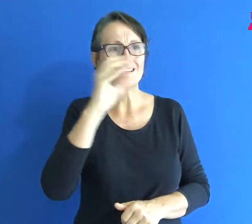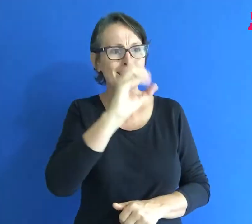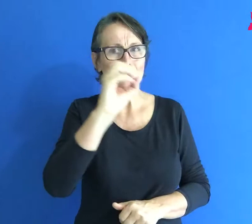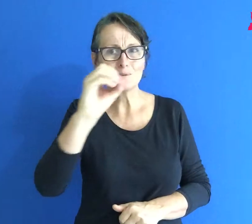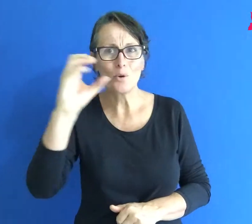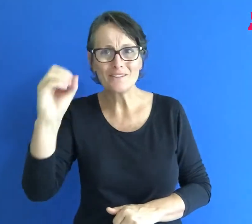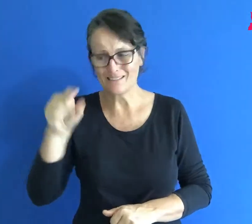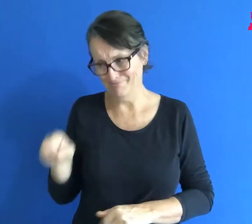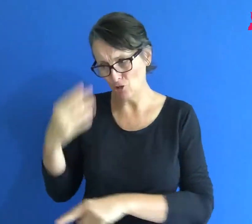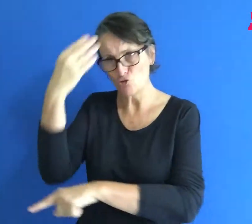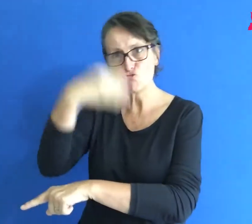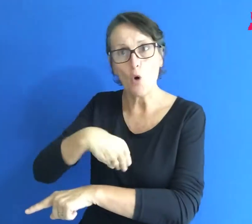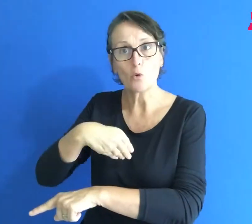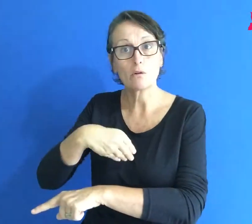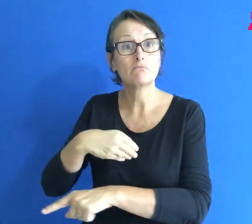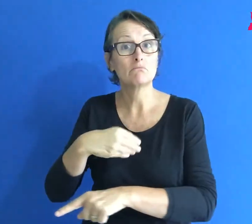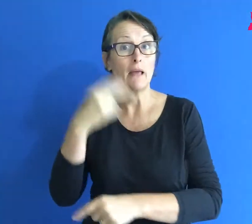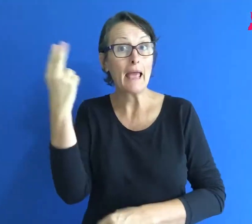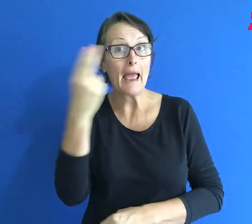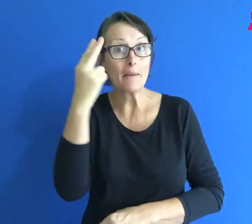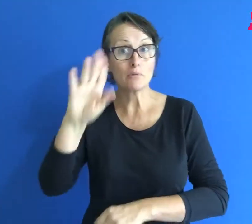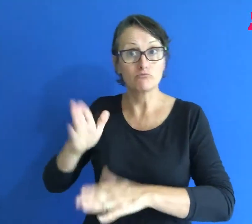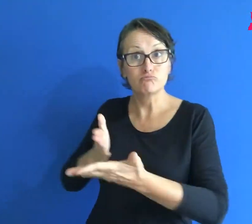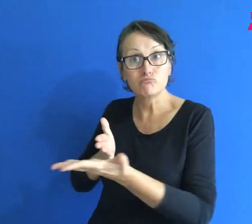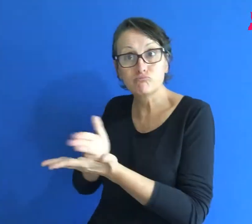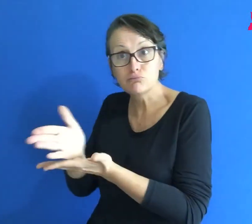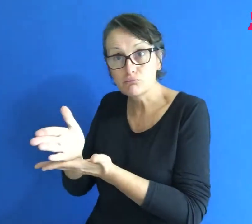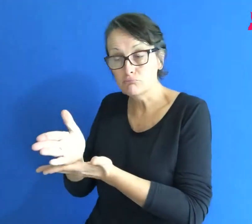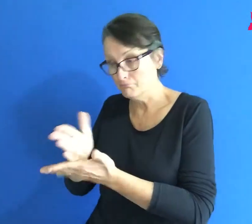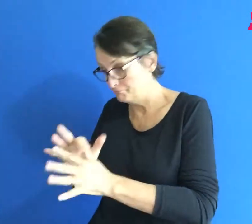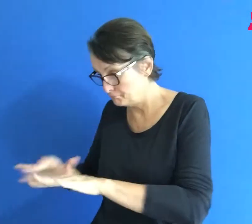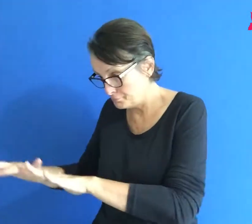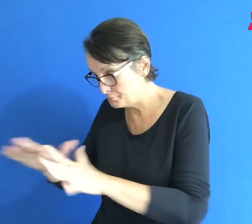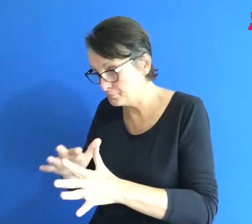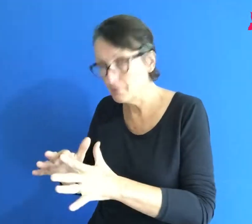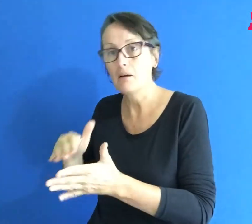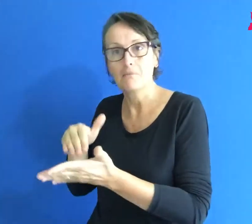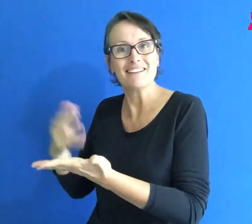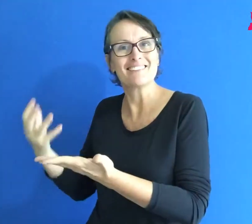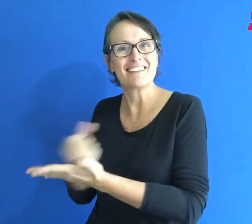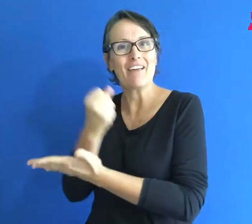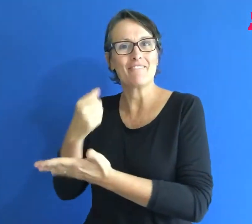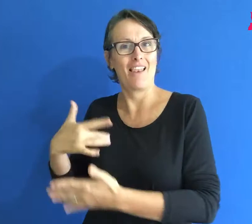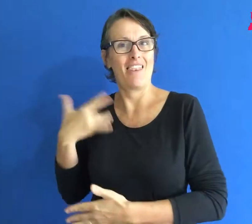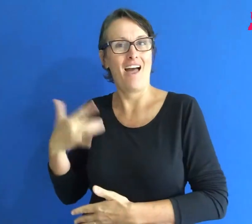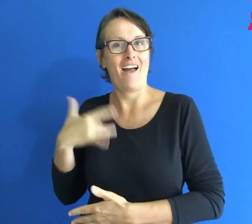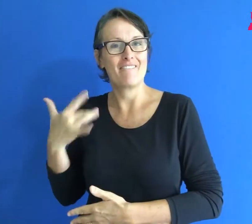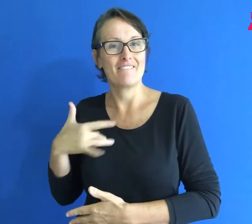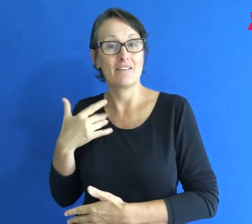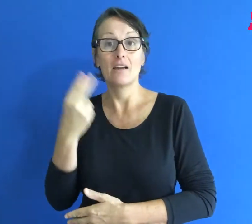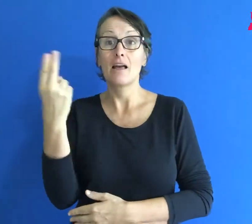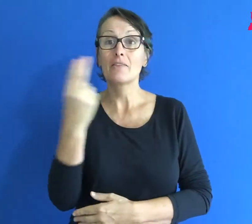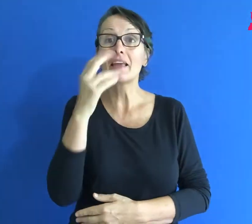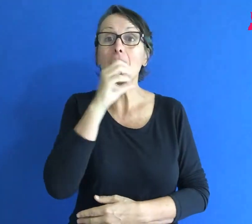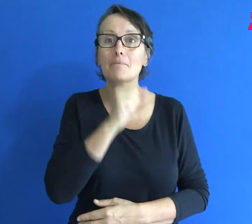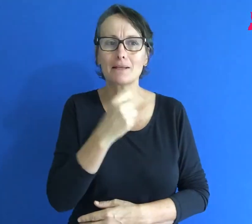time and dealt with him, and he survived. And the ambulance said, "You told us it was a stroke on the phone," so we knew straight away what to do, which was